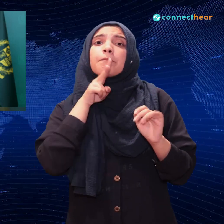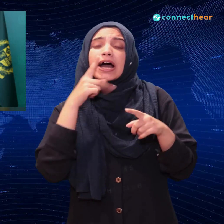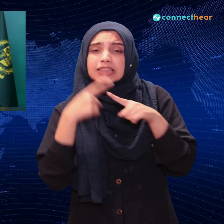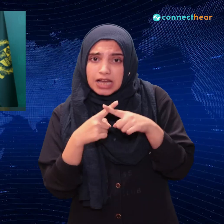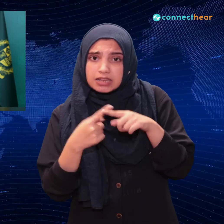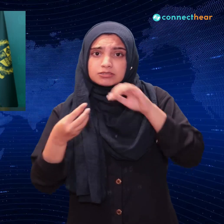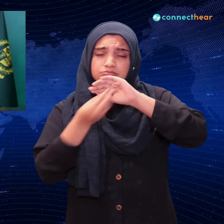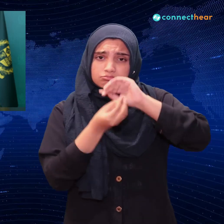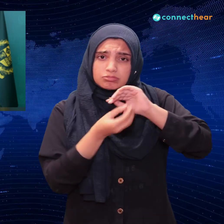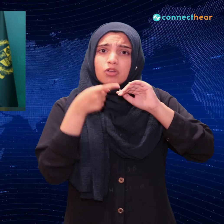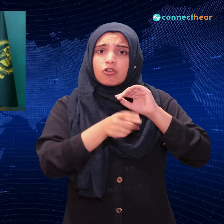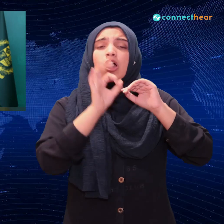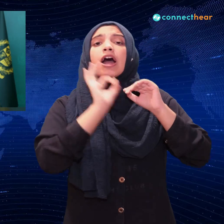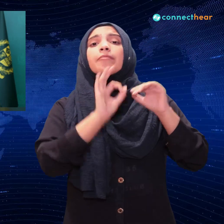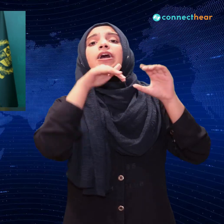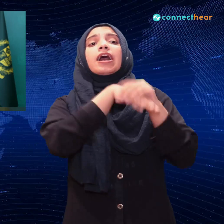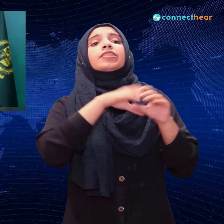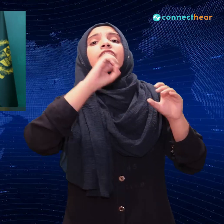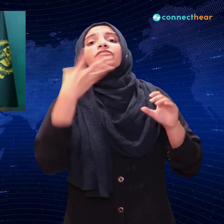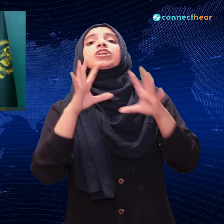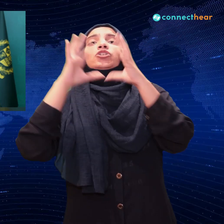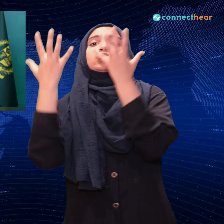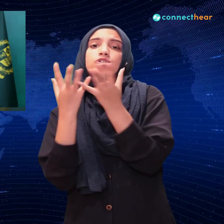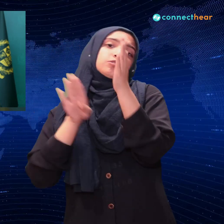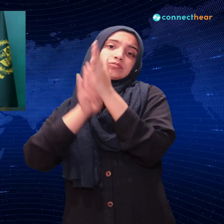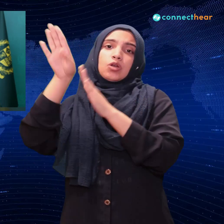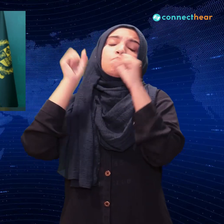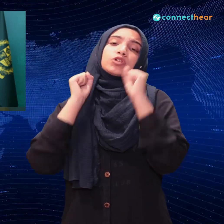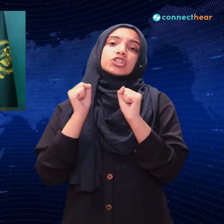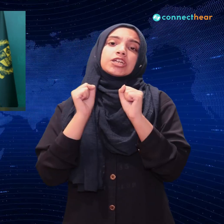has profound consequences for the developing nations.